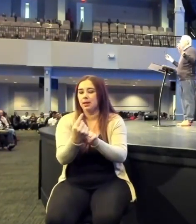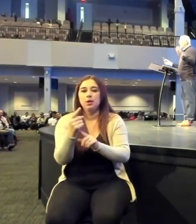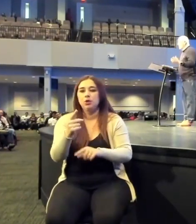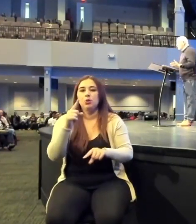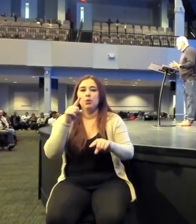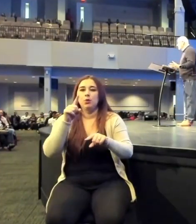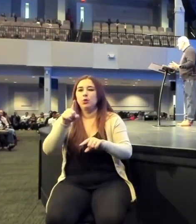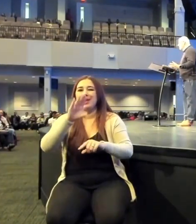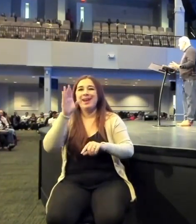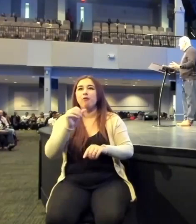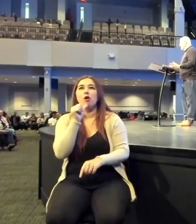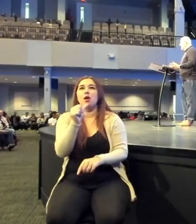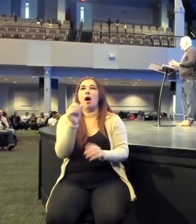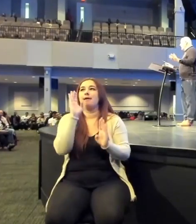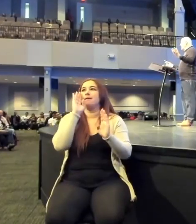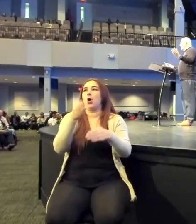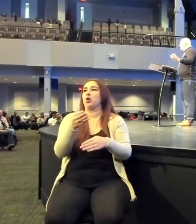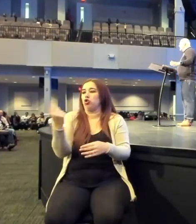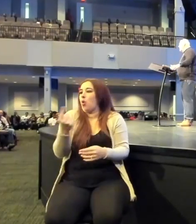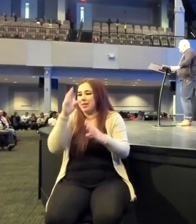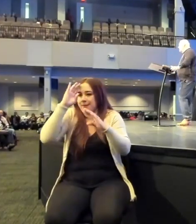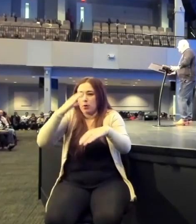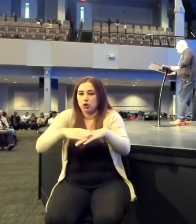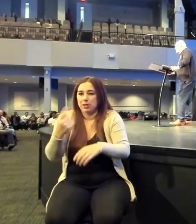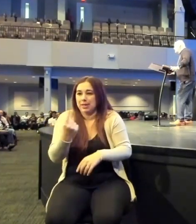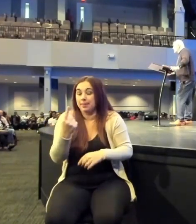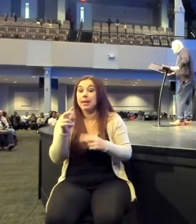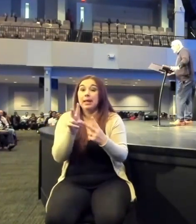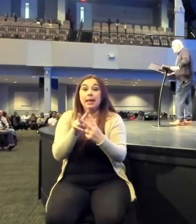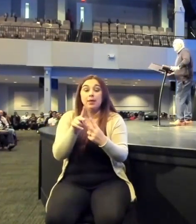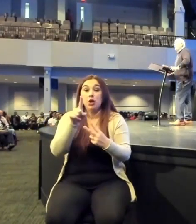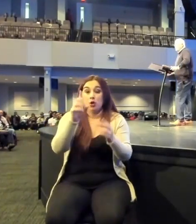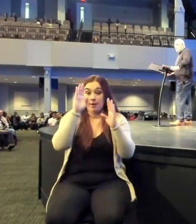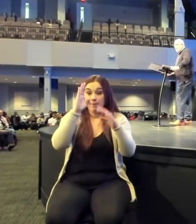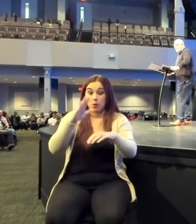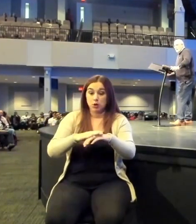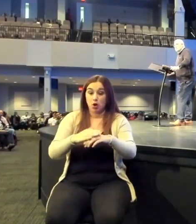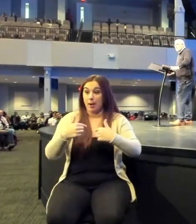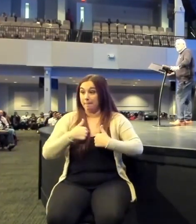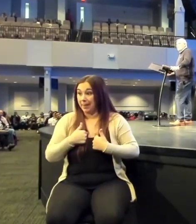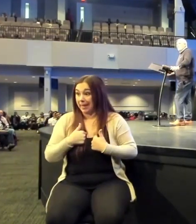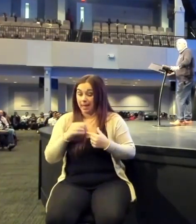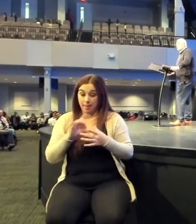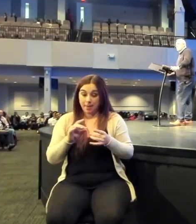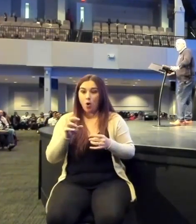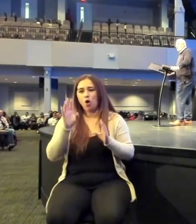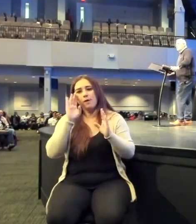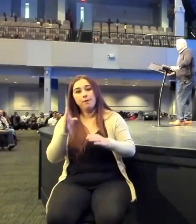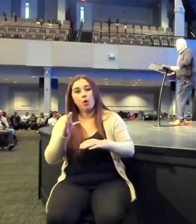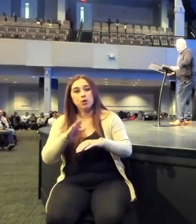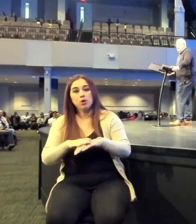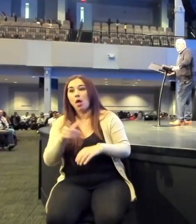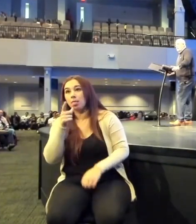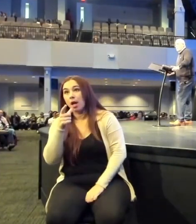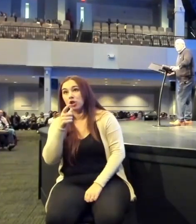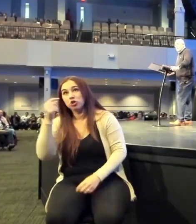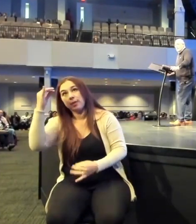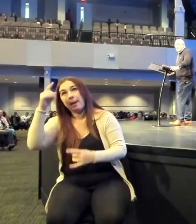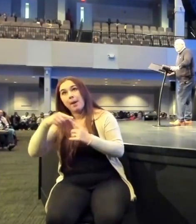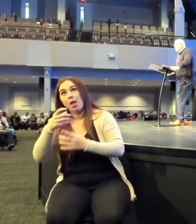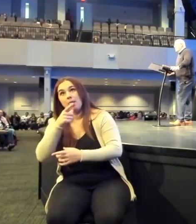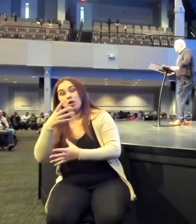cannot not focus. Right now, you're either focused on me and the message, or you're focused on lunch when you get out of